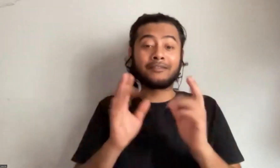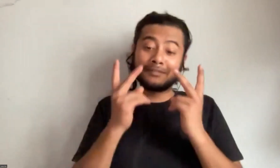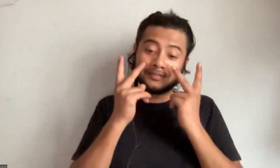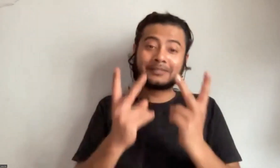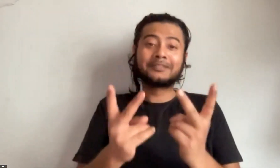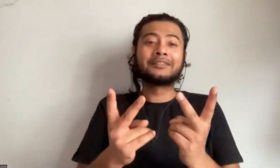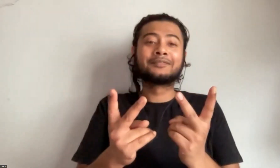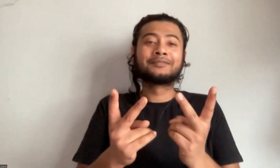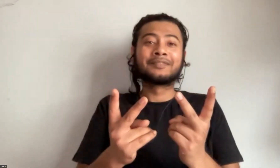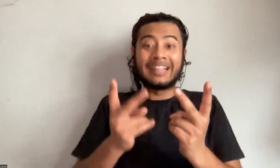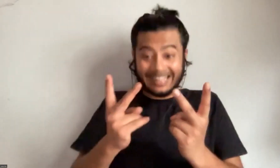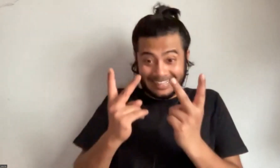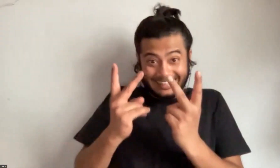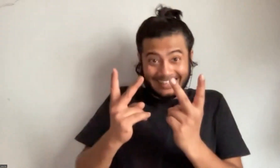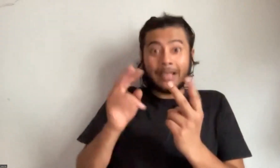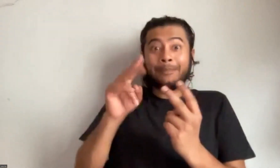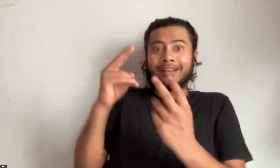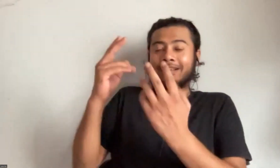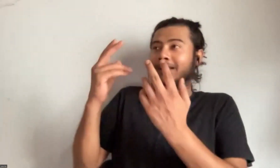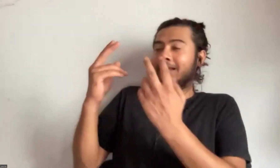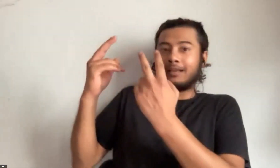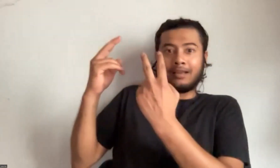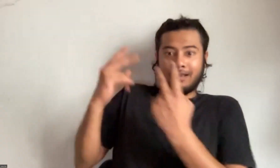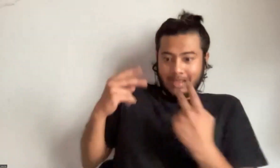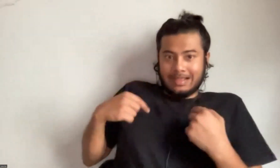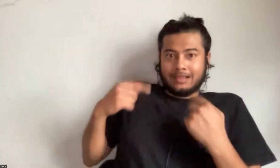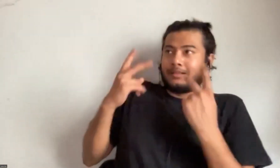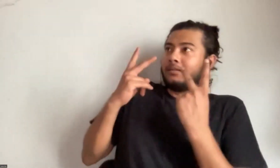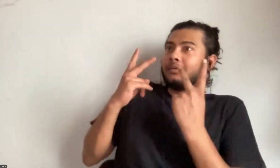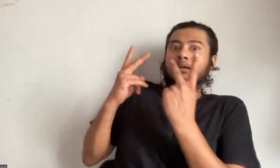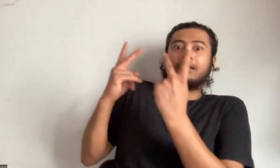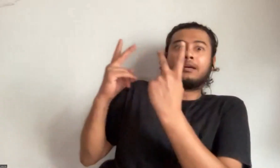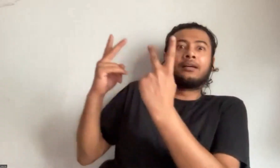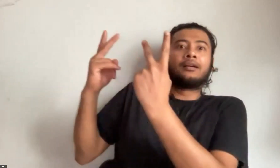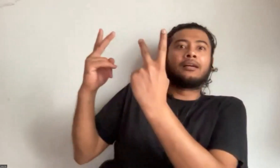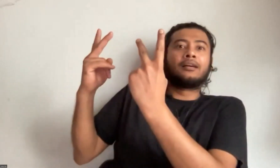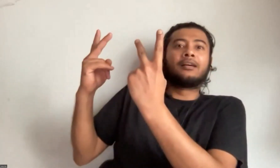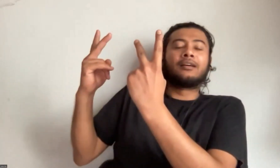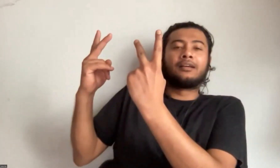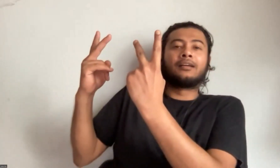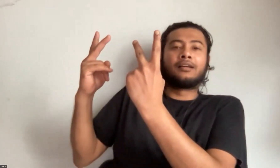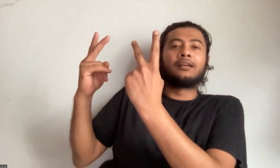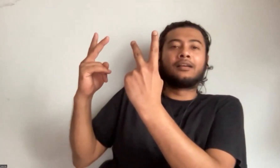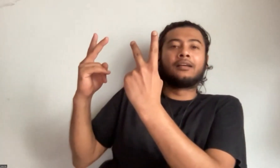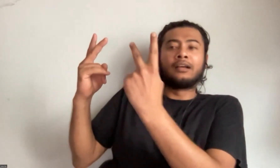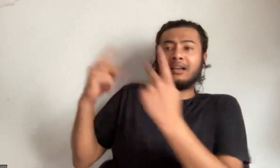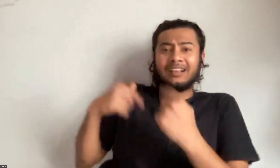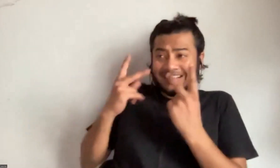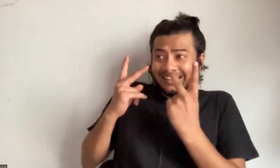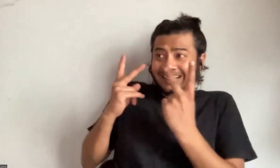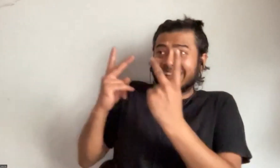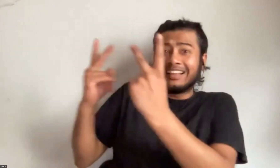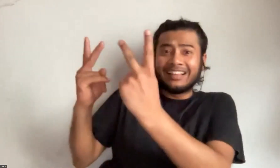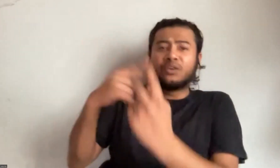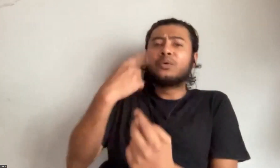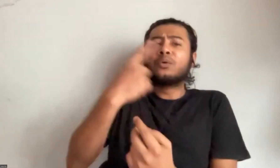uh, we understand, the understanding of Krishna becomes very easy. It is not easy to understand the Supreme